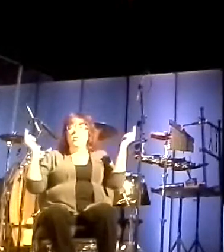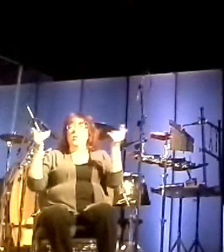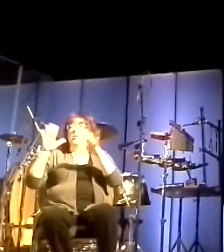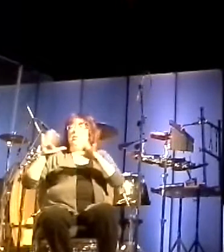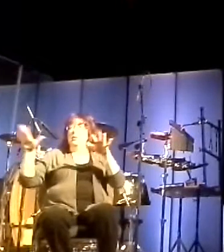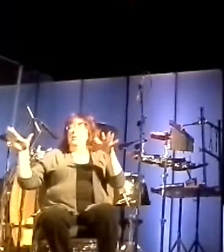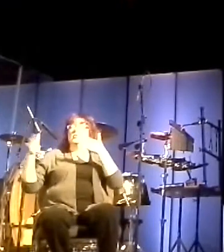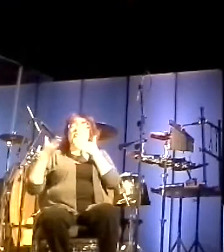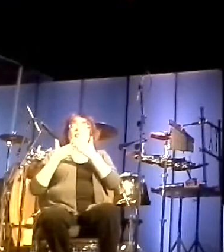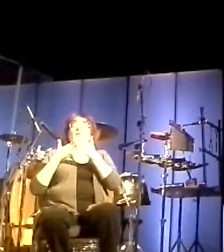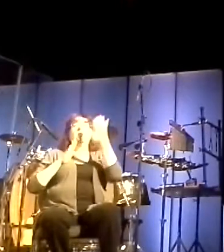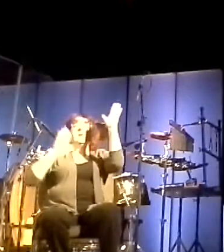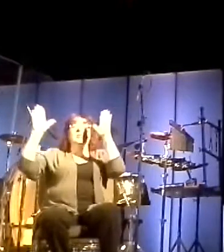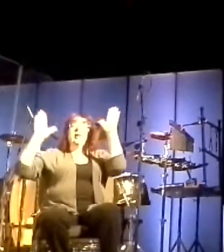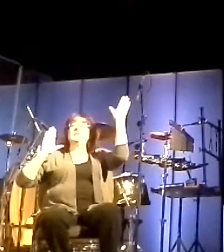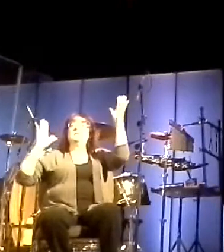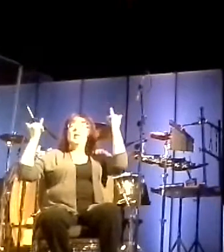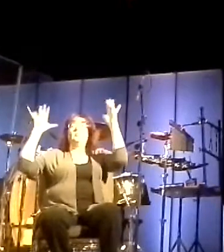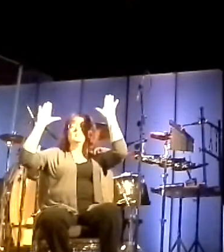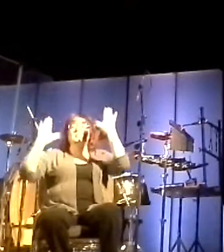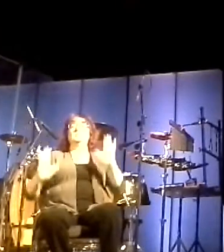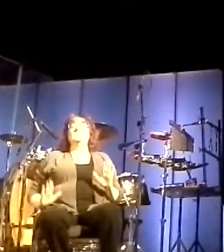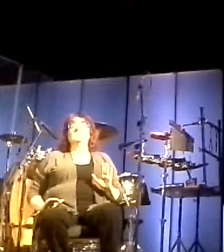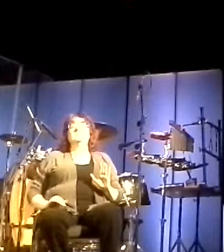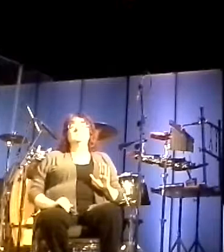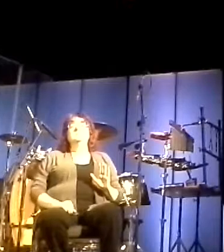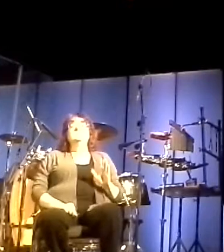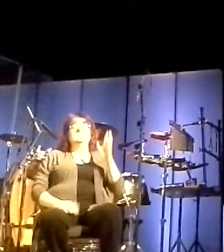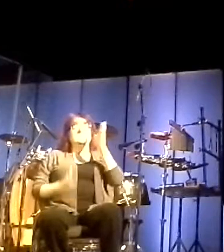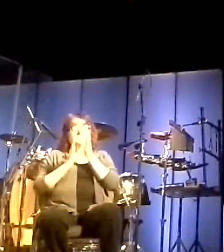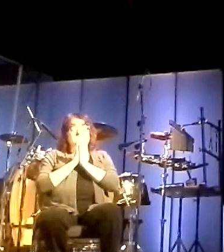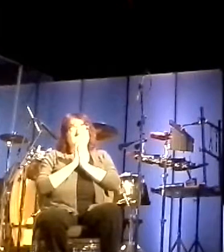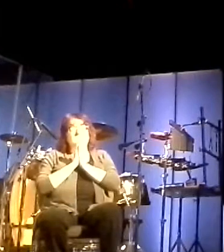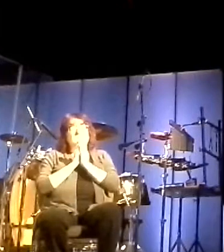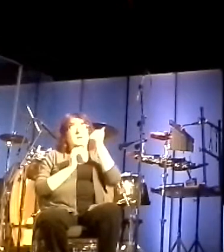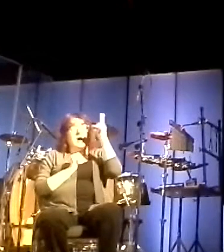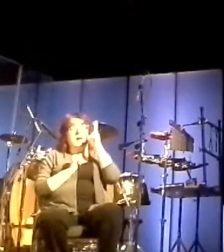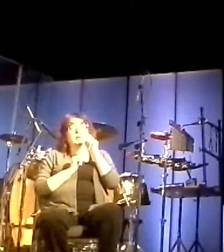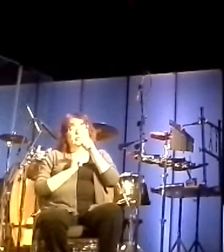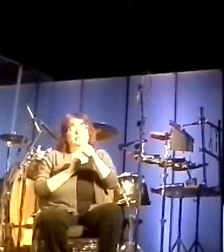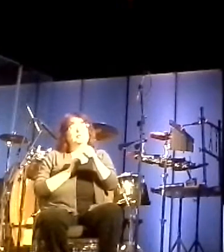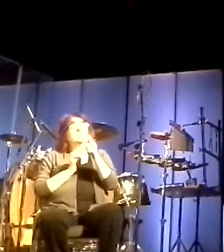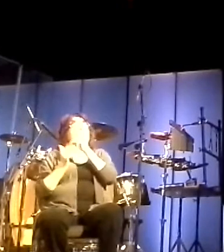so good. All of you with your hands raised, just put them down right now. Pray this in your heart. God hears you.